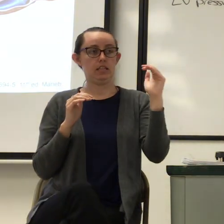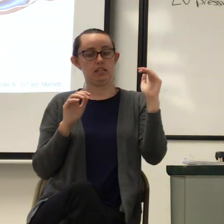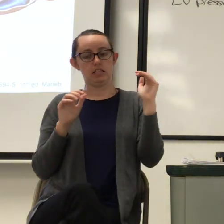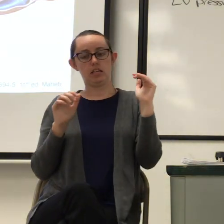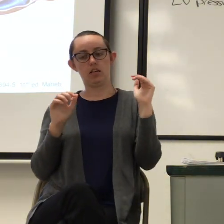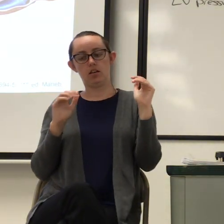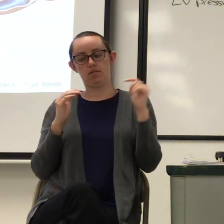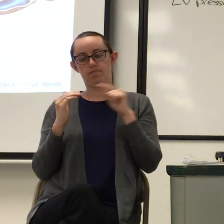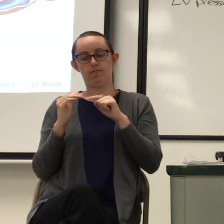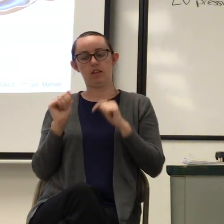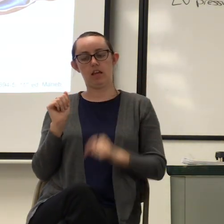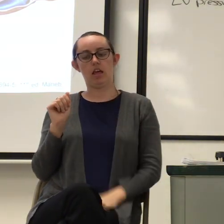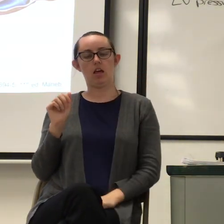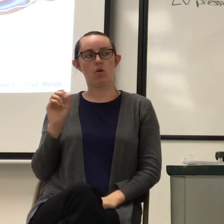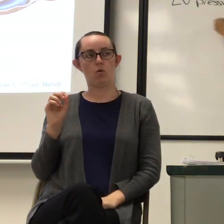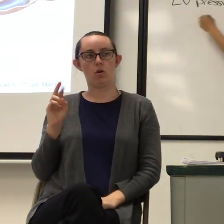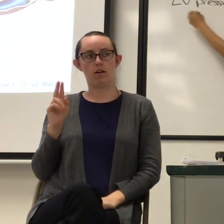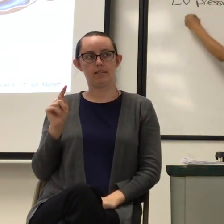aortic pressure.